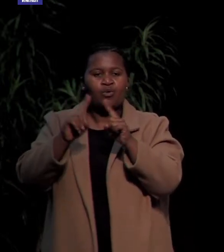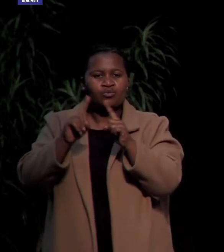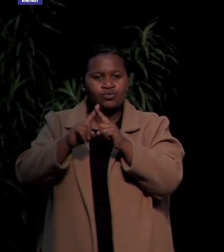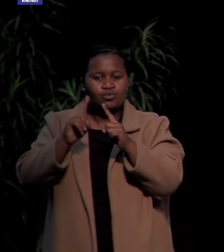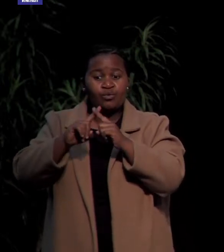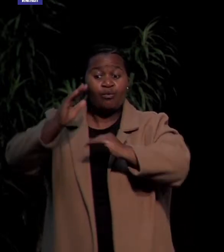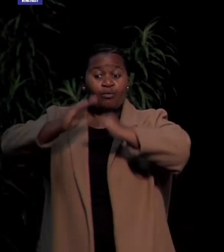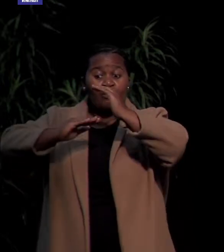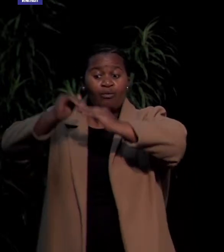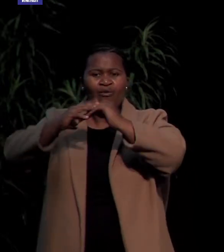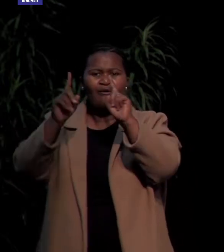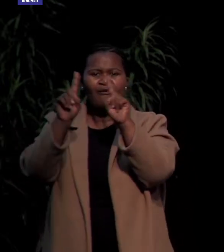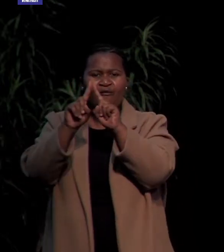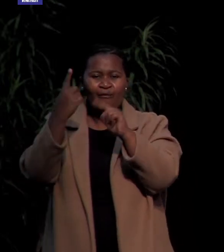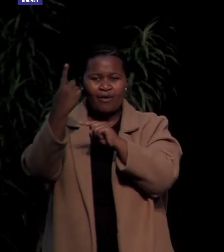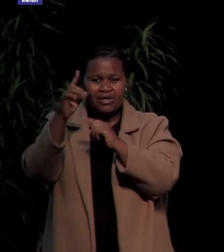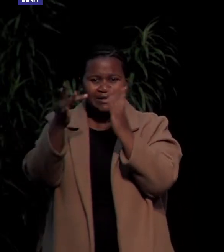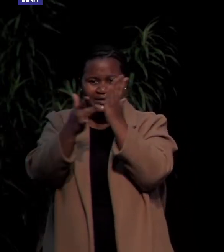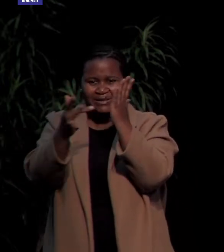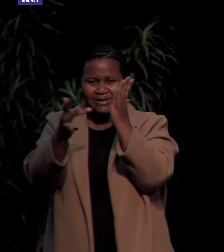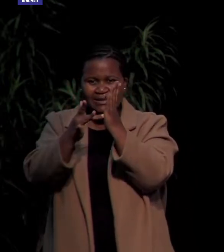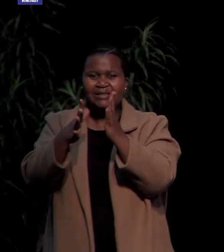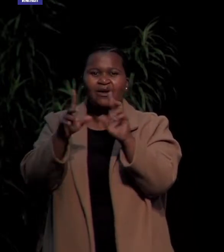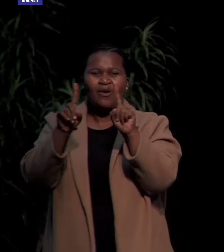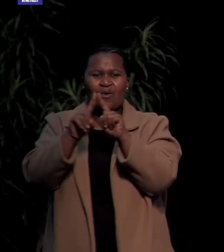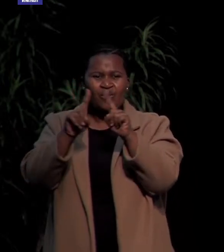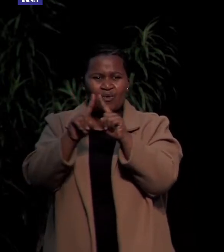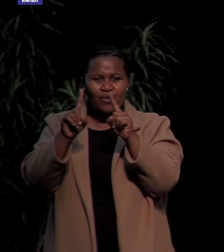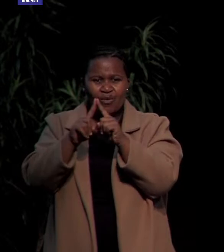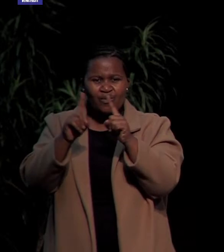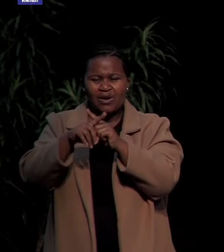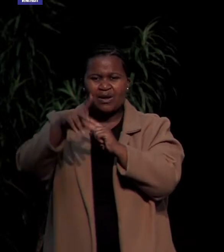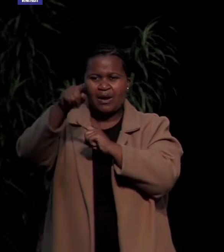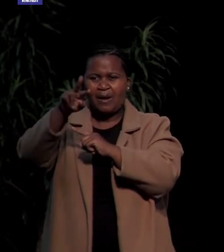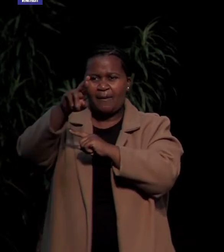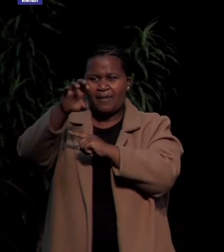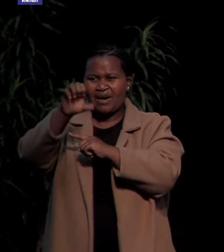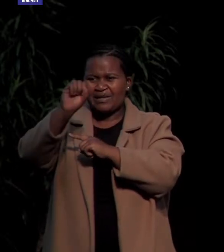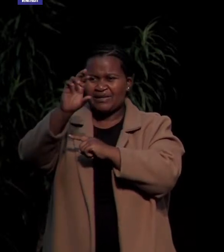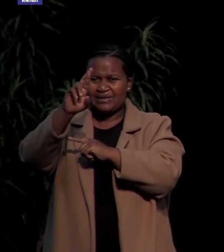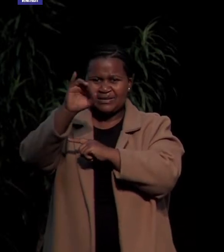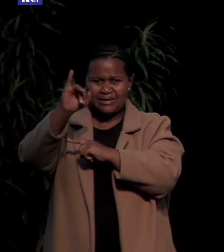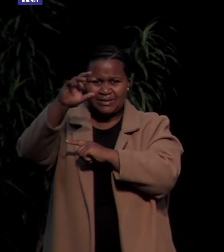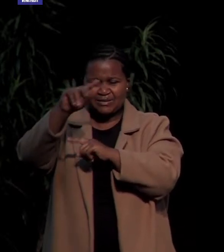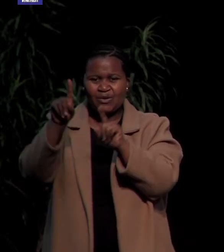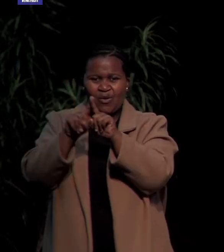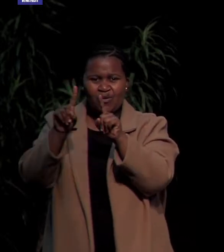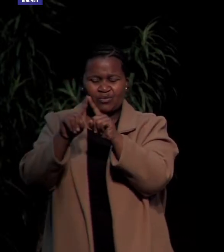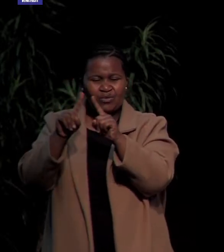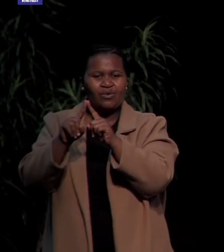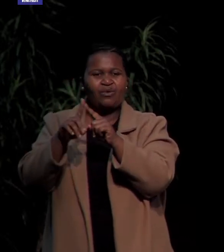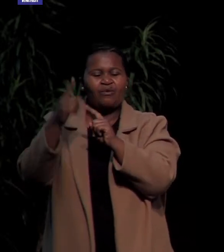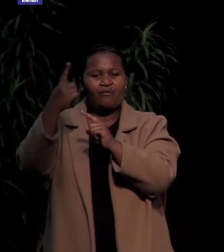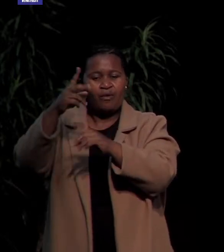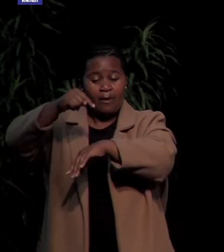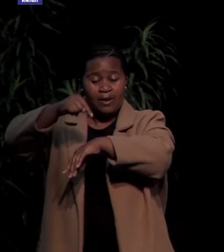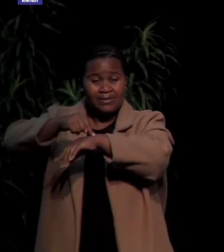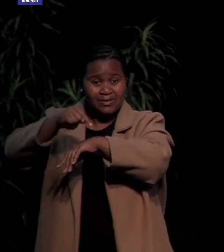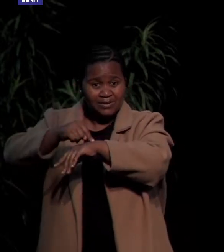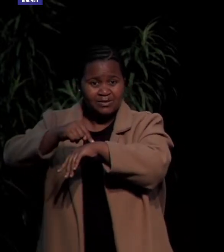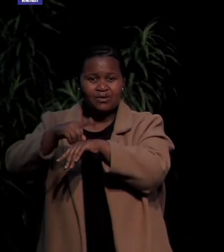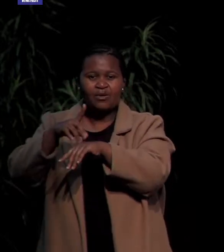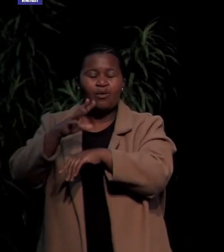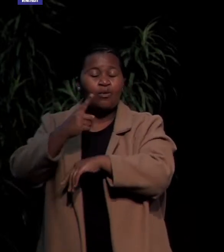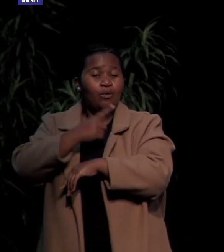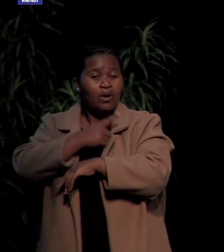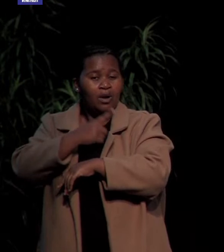construction for technical reasons, such as reinforced and pre-stressed concrete curing periods,